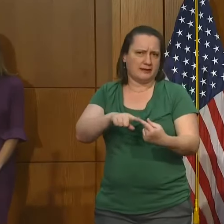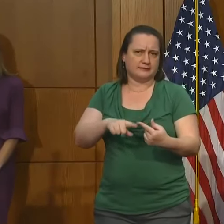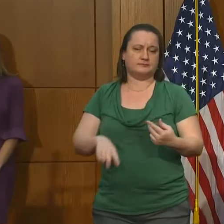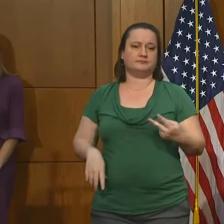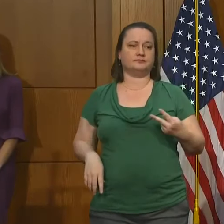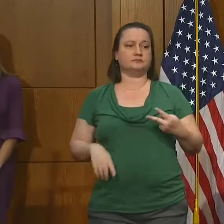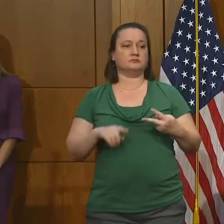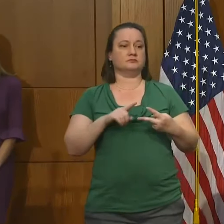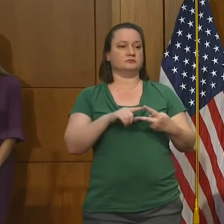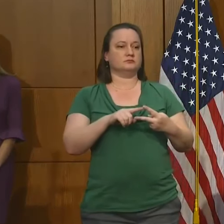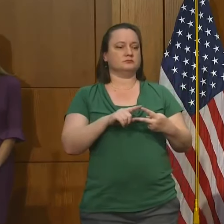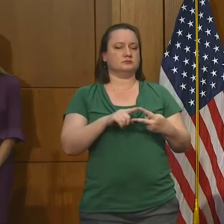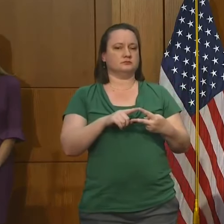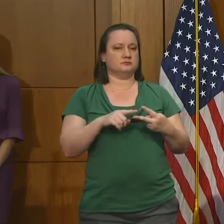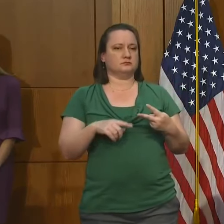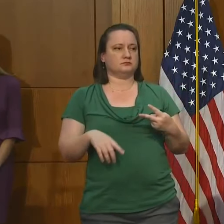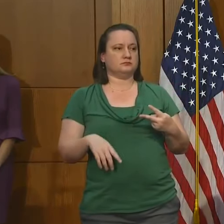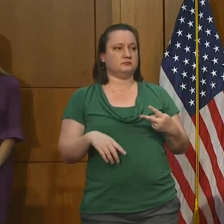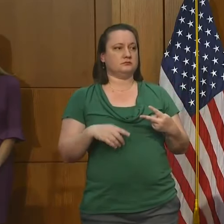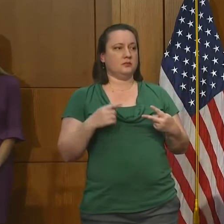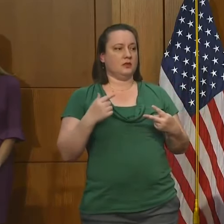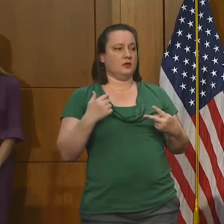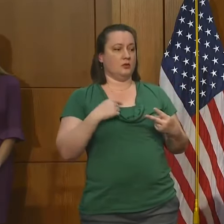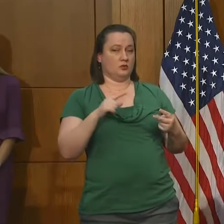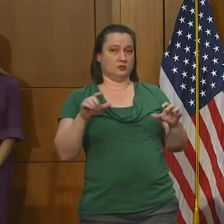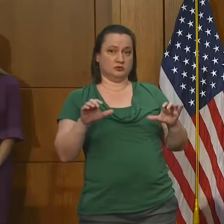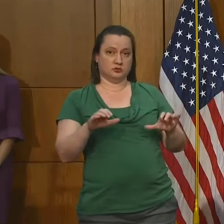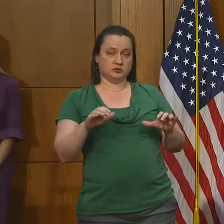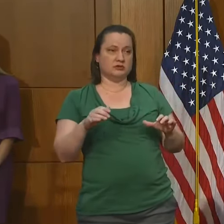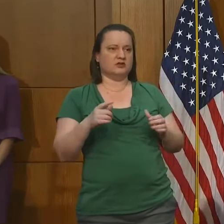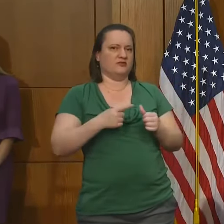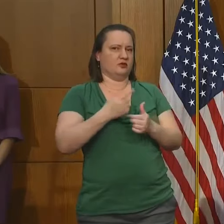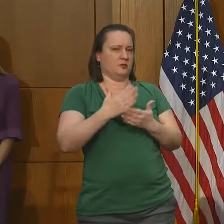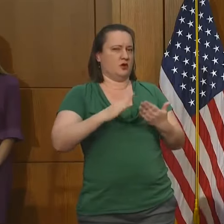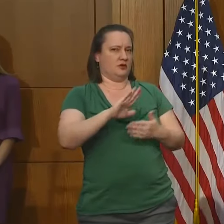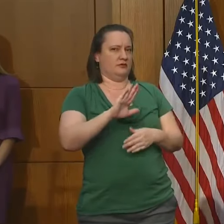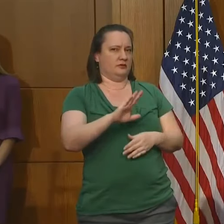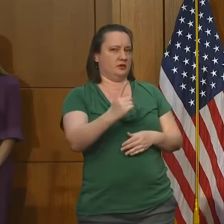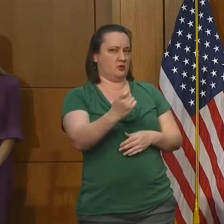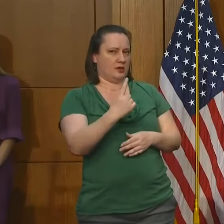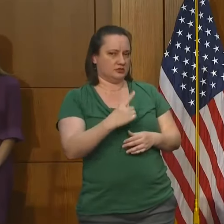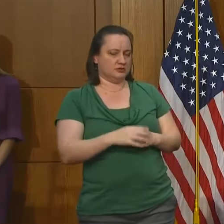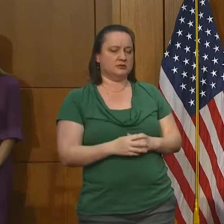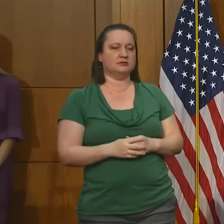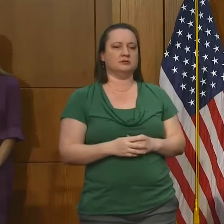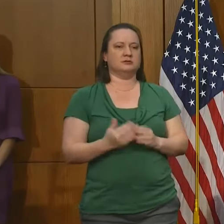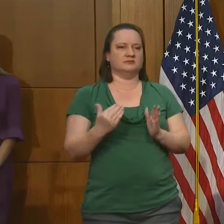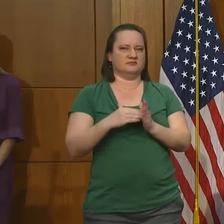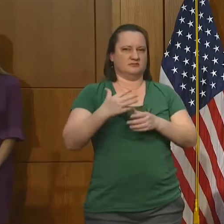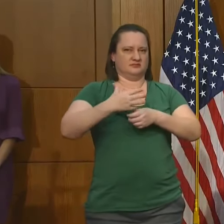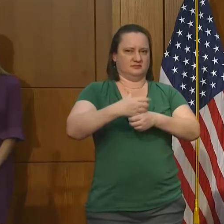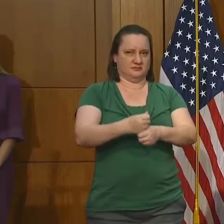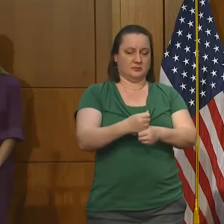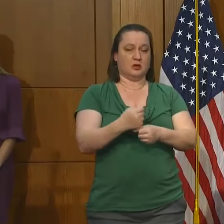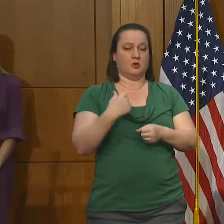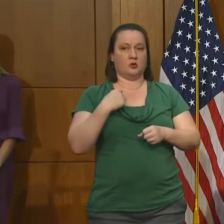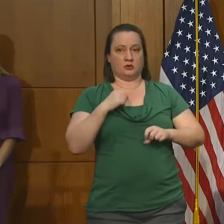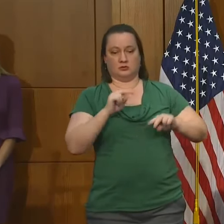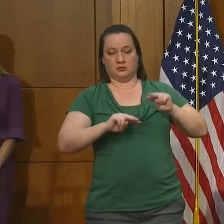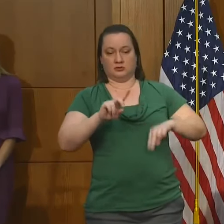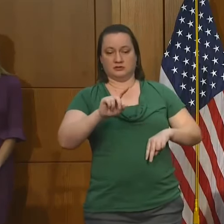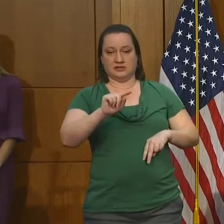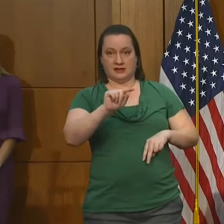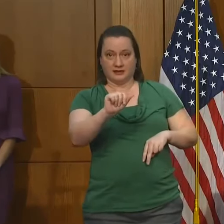But, what we're doing, Cam, and I think the first part of his question is what are those metrics that we're